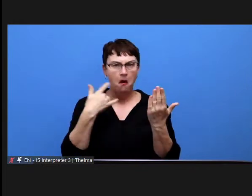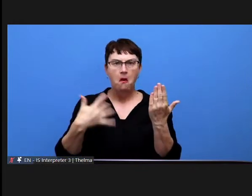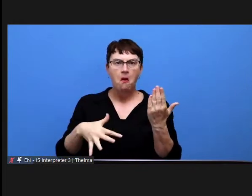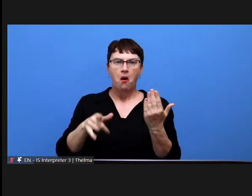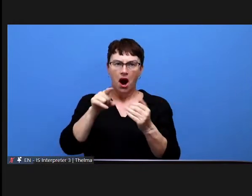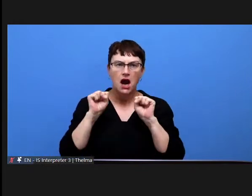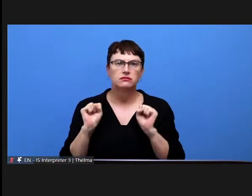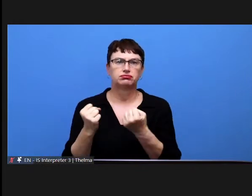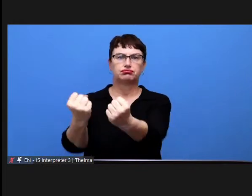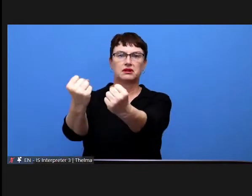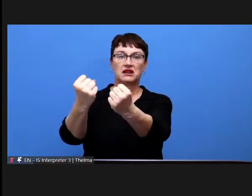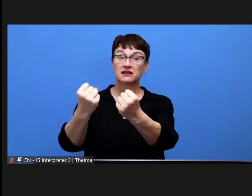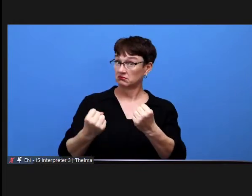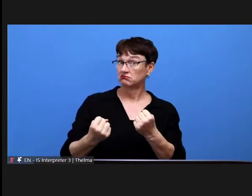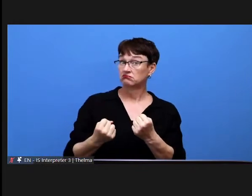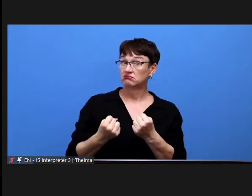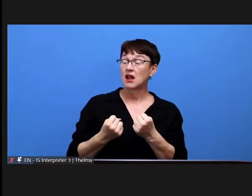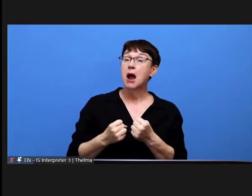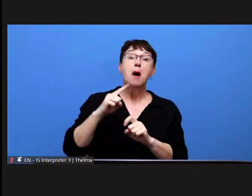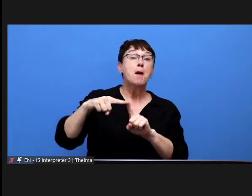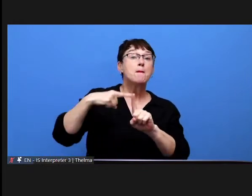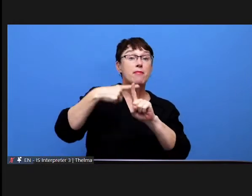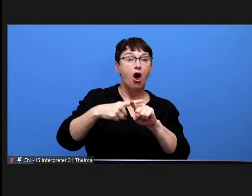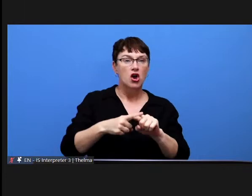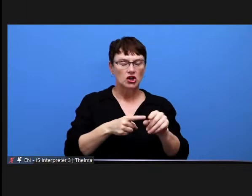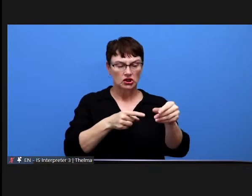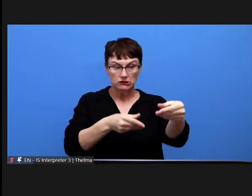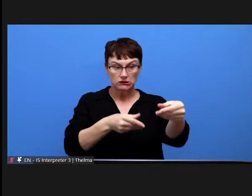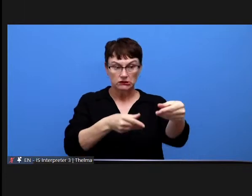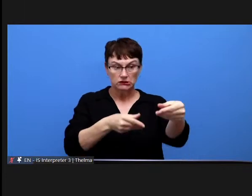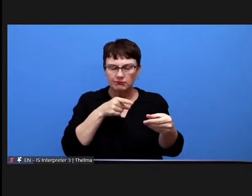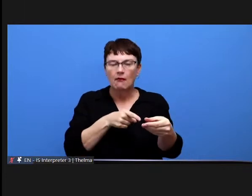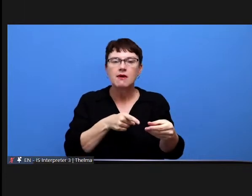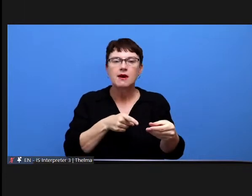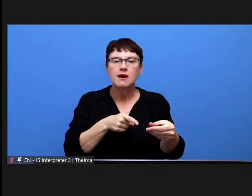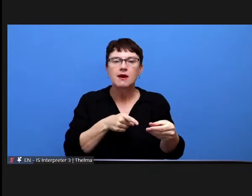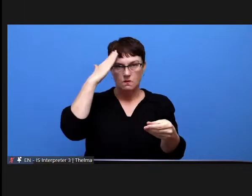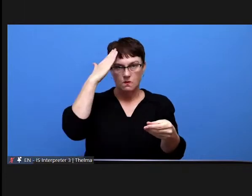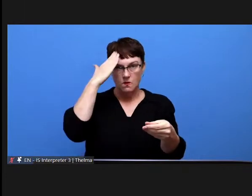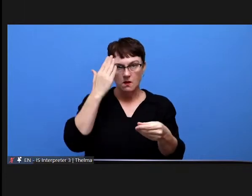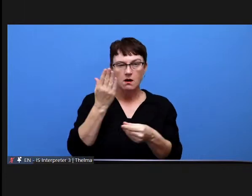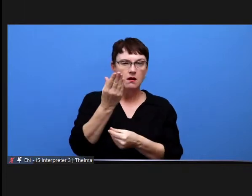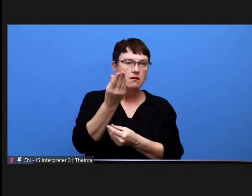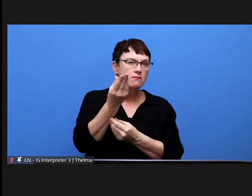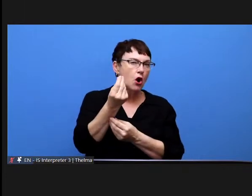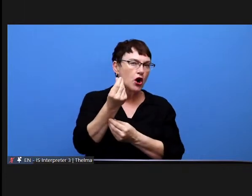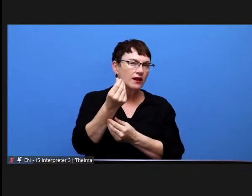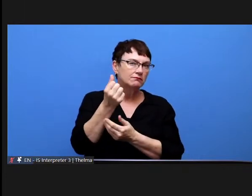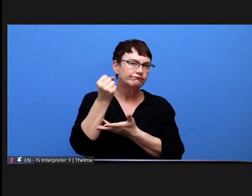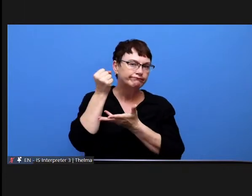data informing how the medium-term planning process is